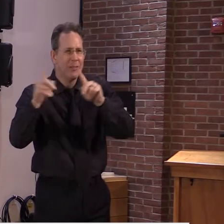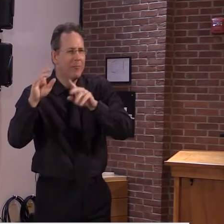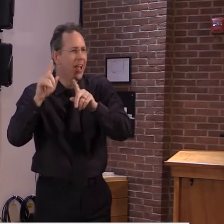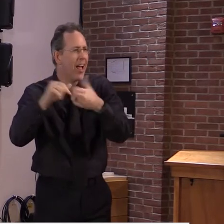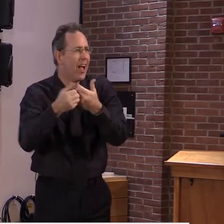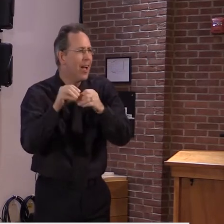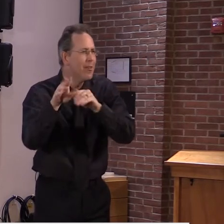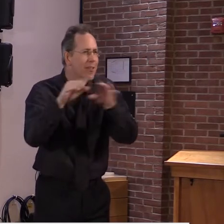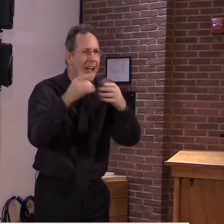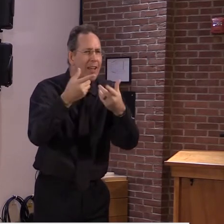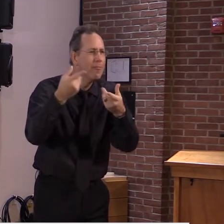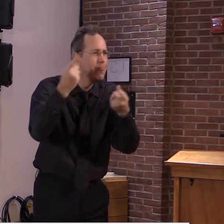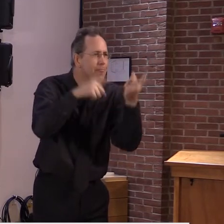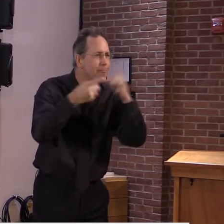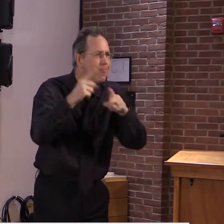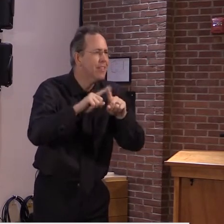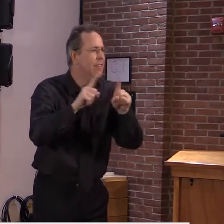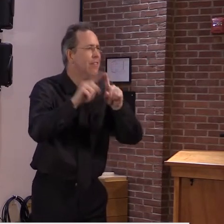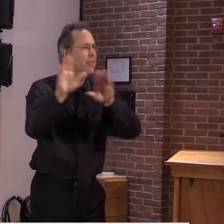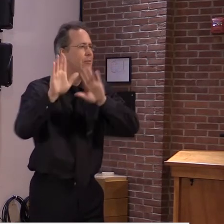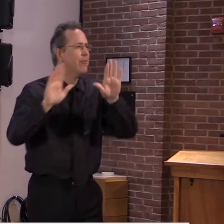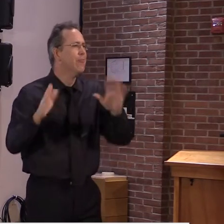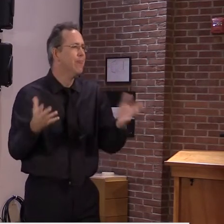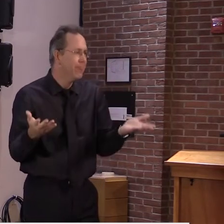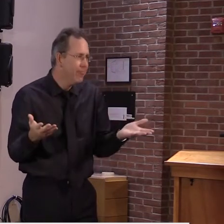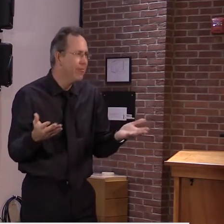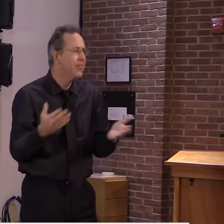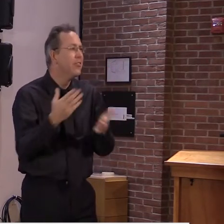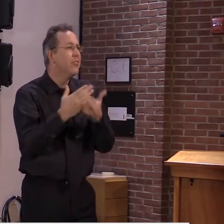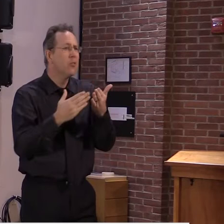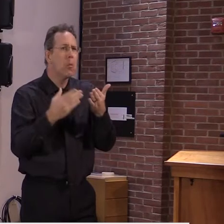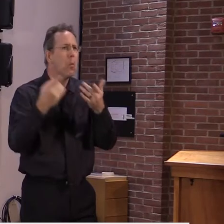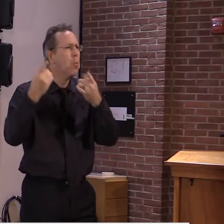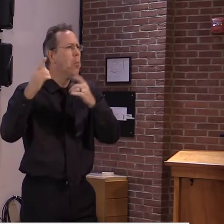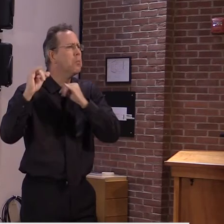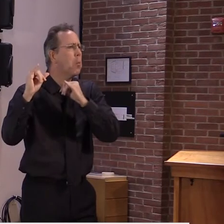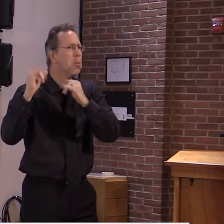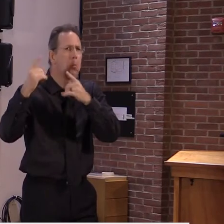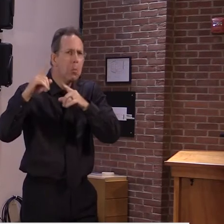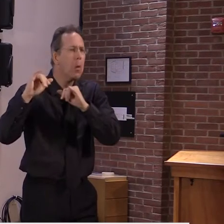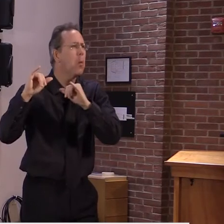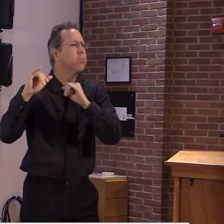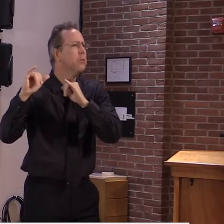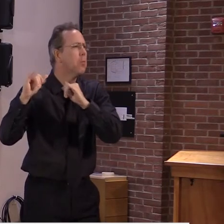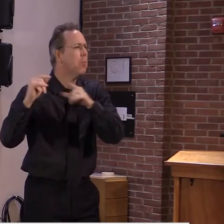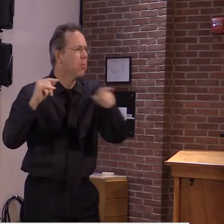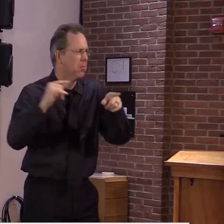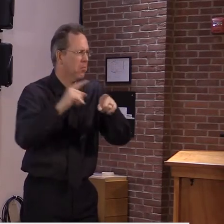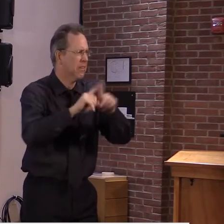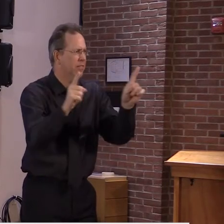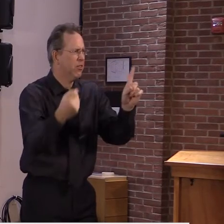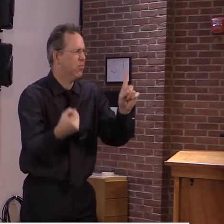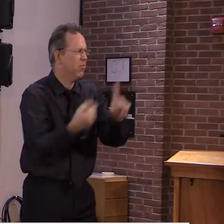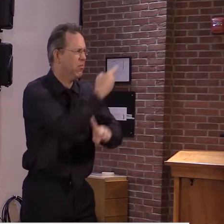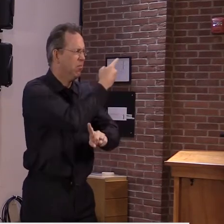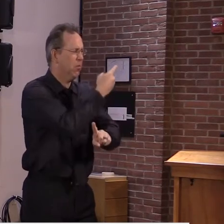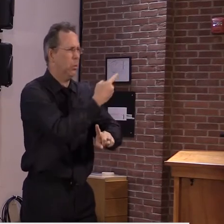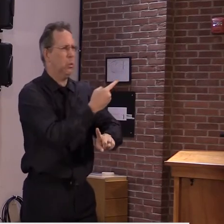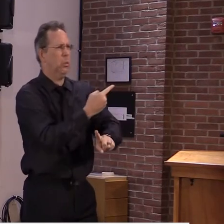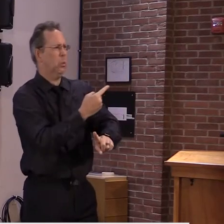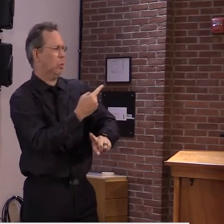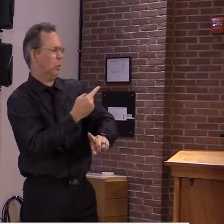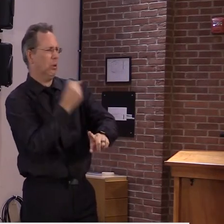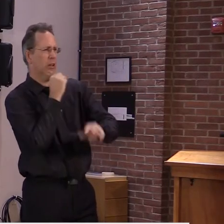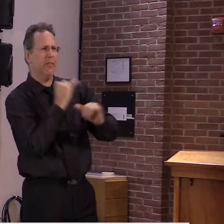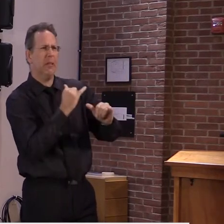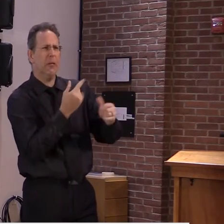of in lockstep with the approach we've taken. Many others are very different than the approach we've taken. So